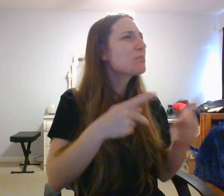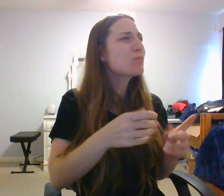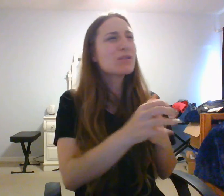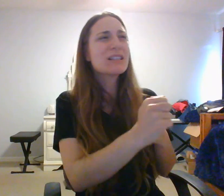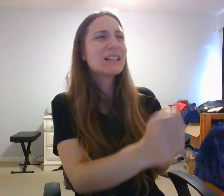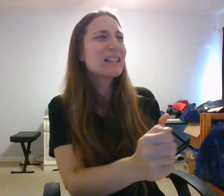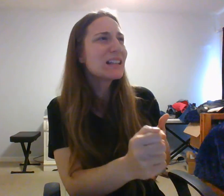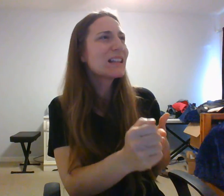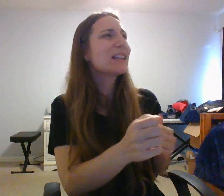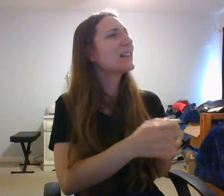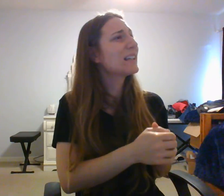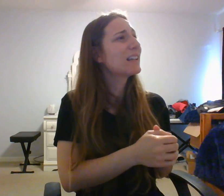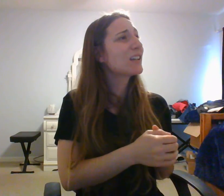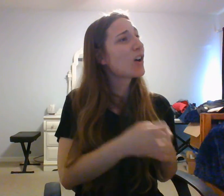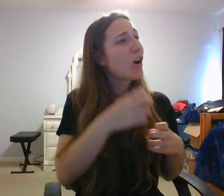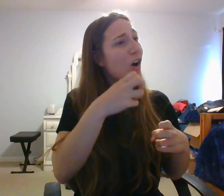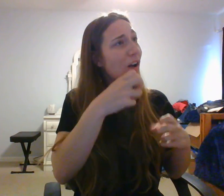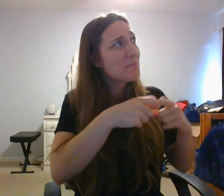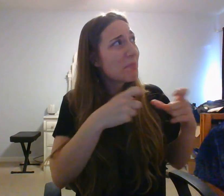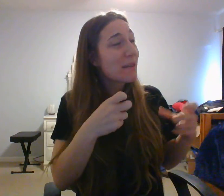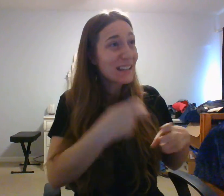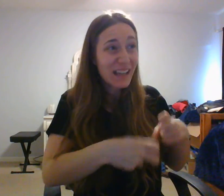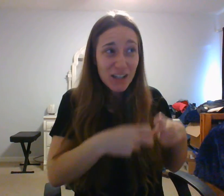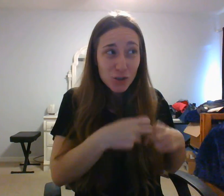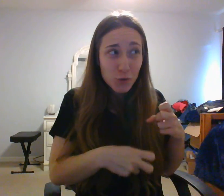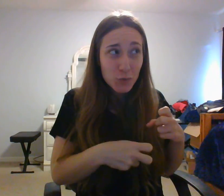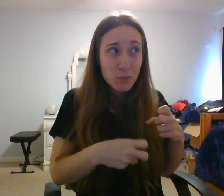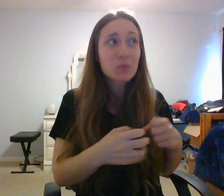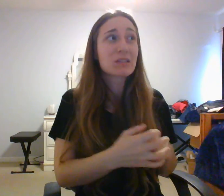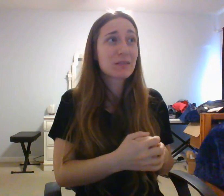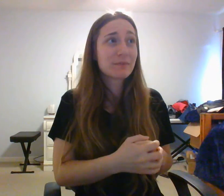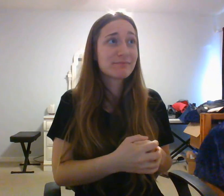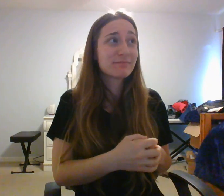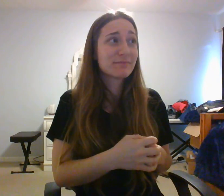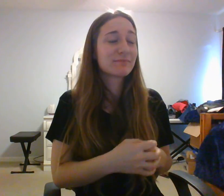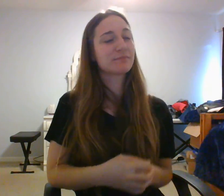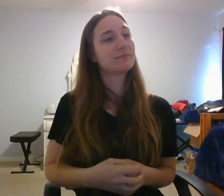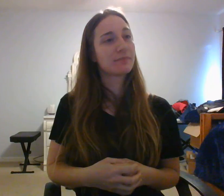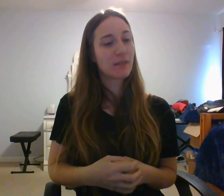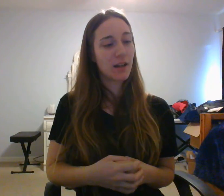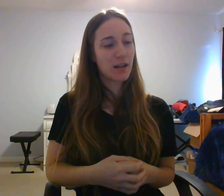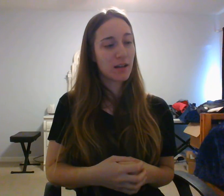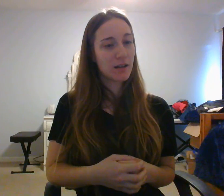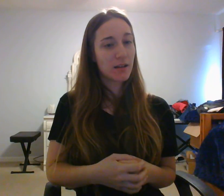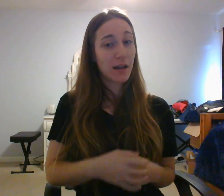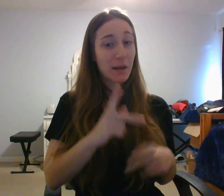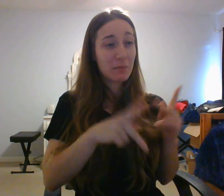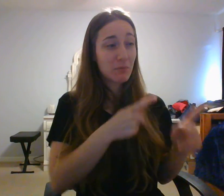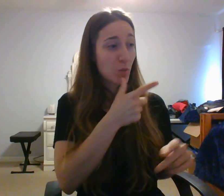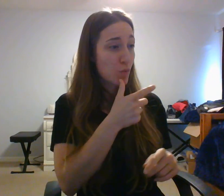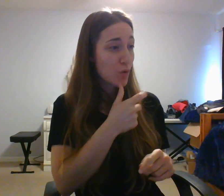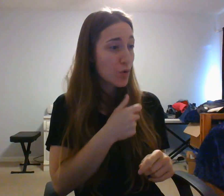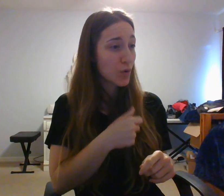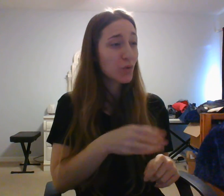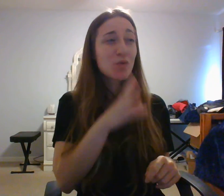on some of the big issues, and to be a headlight and not a taillight. And people who are speaking up today for